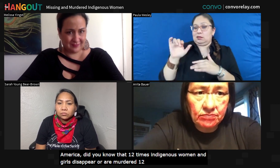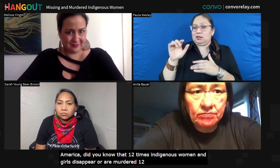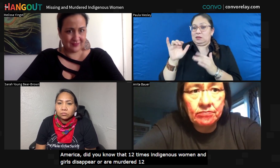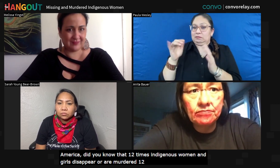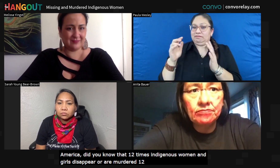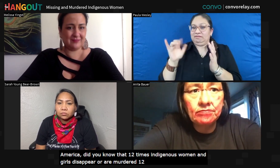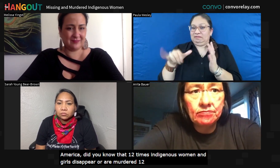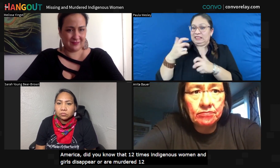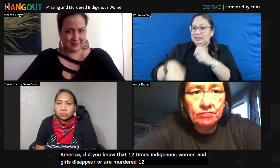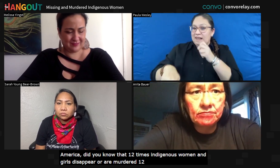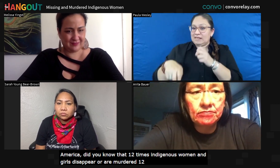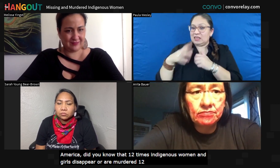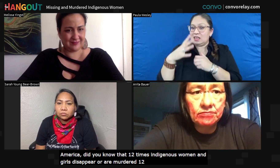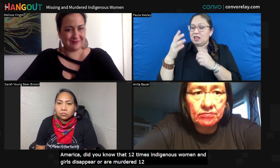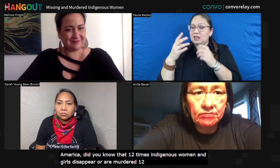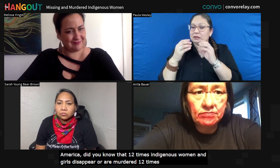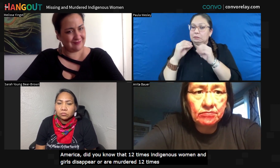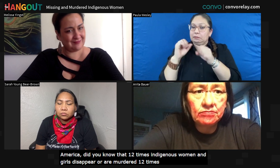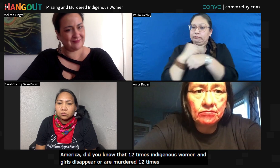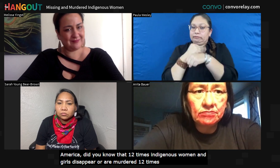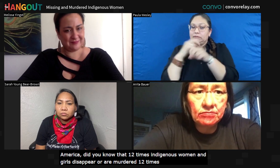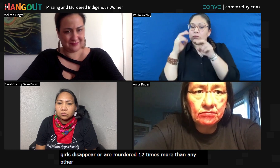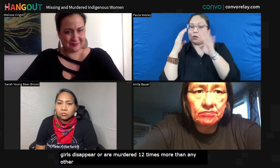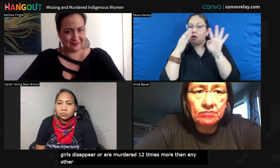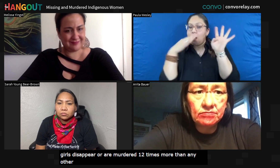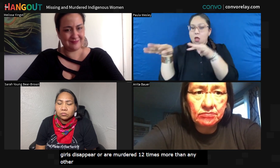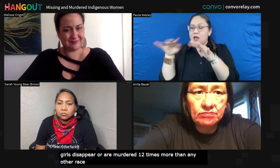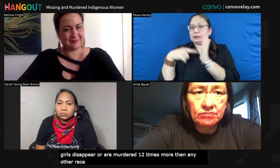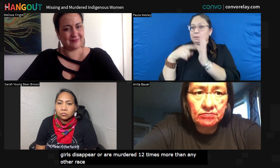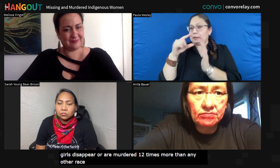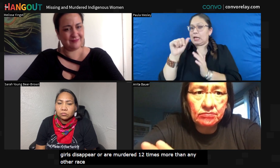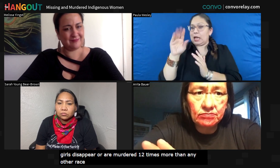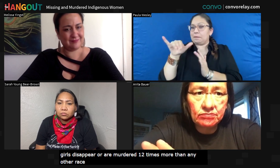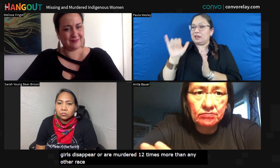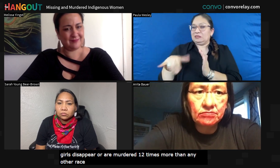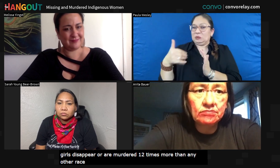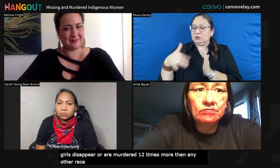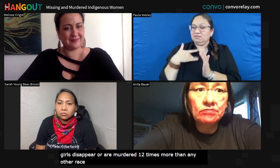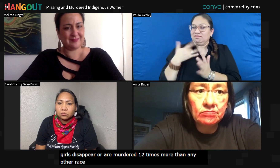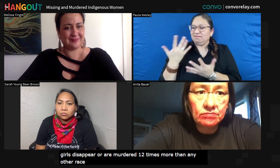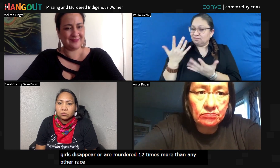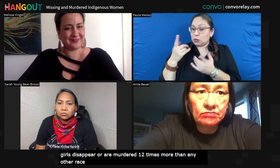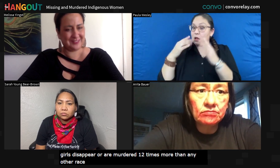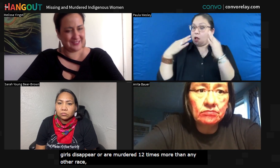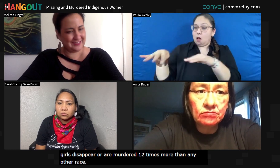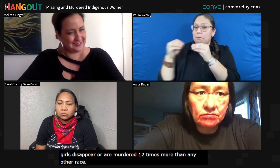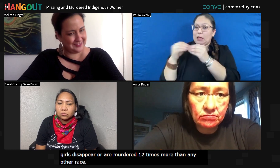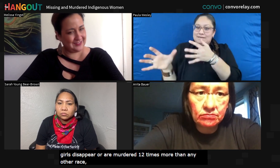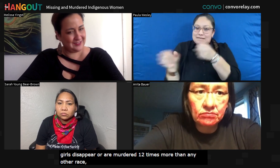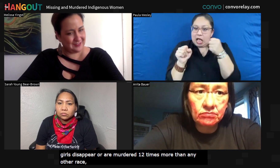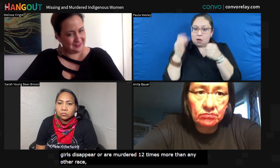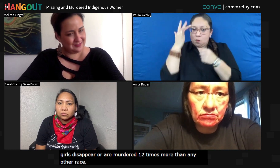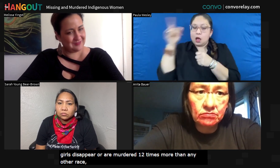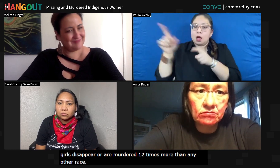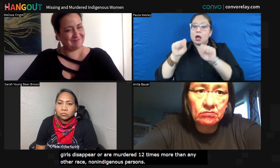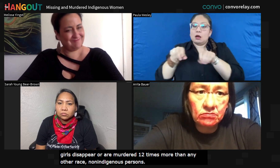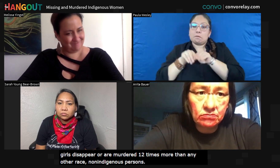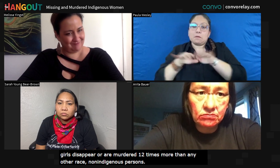non-Indigenous persons? And the fact that media neglects